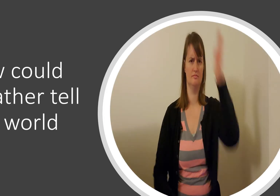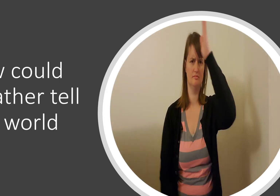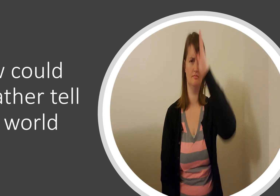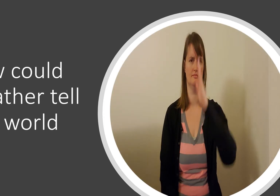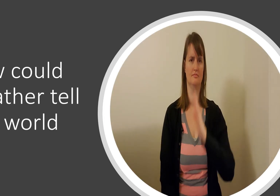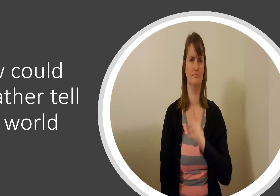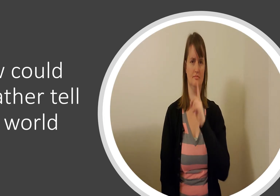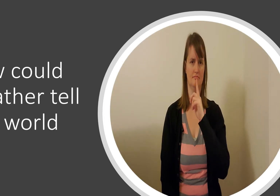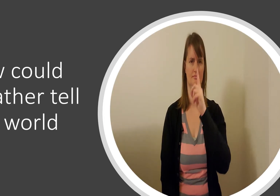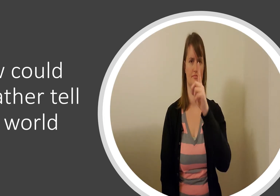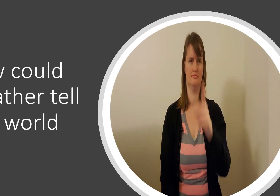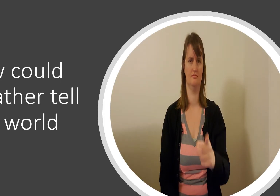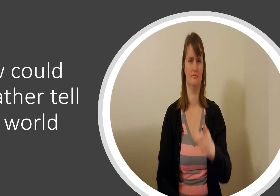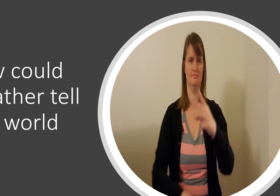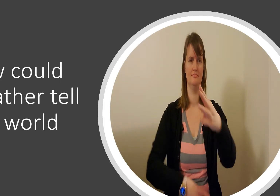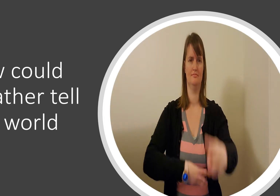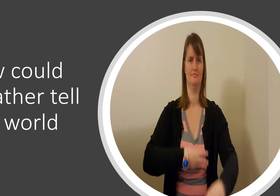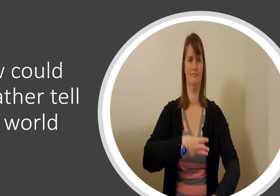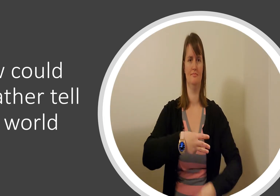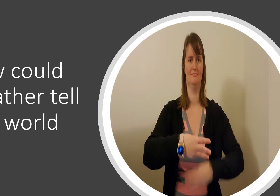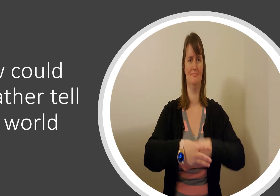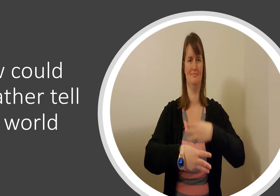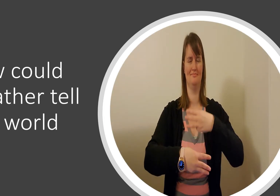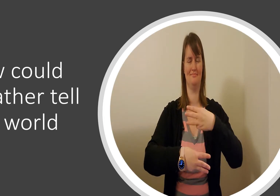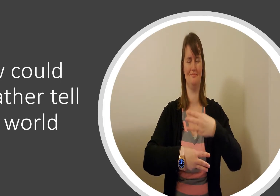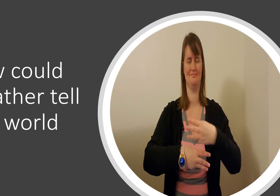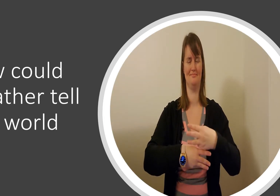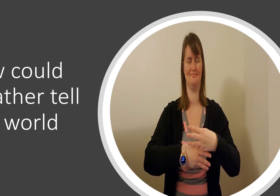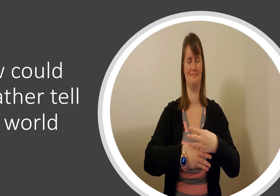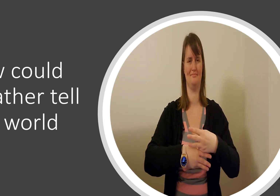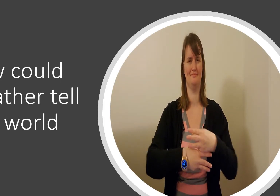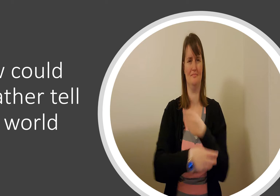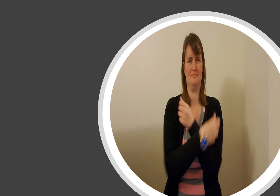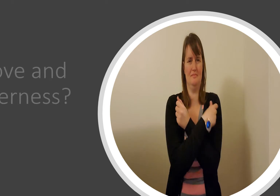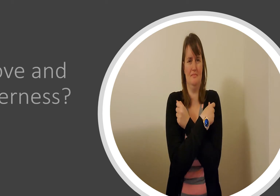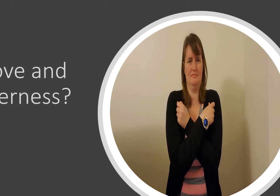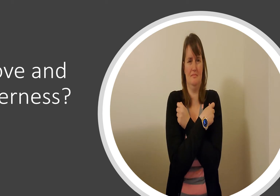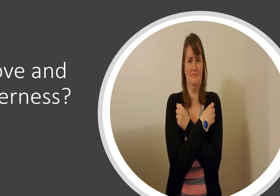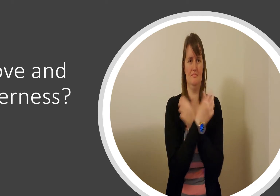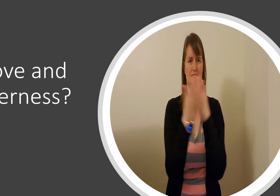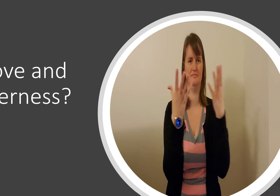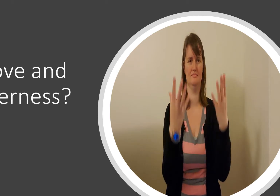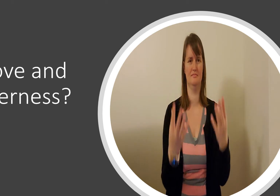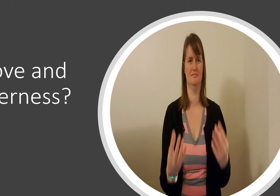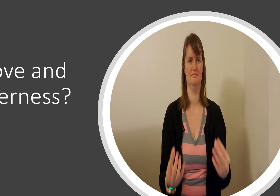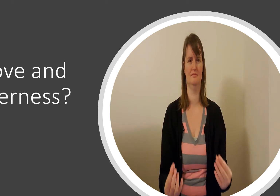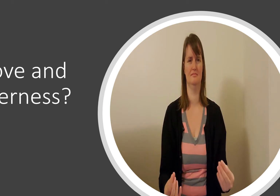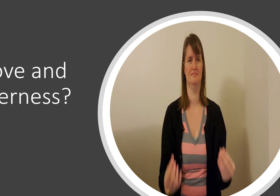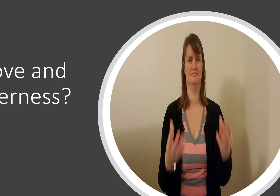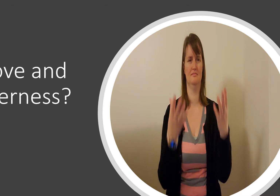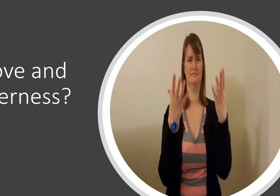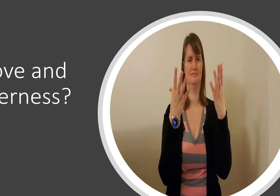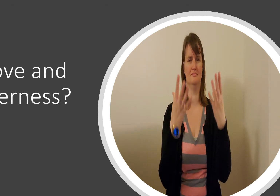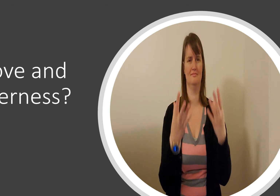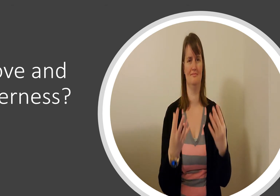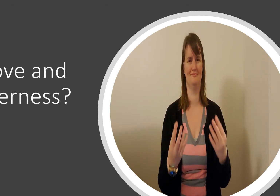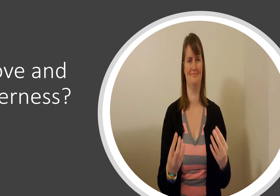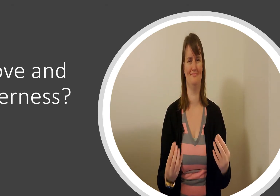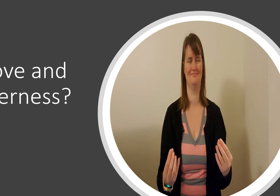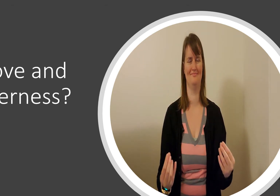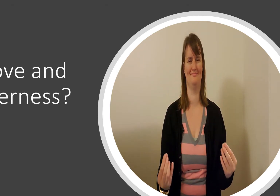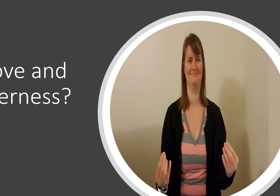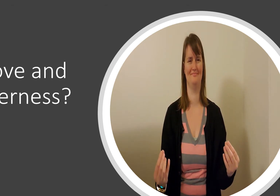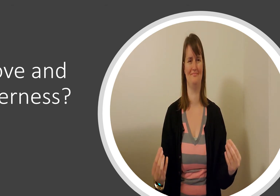How could the Father tell the world of love and tenderness?